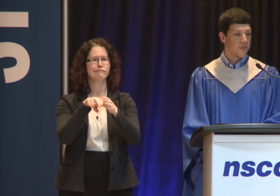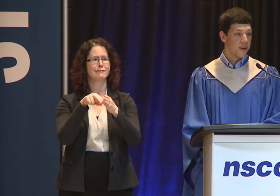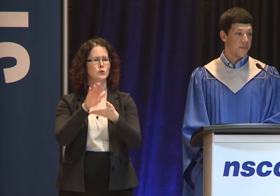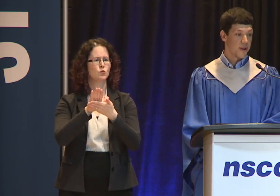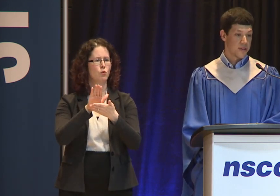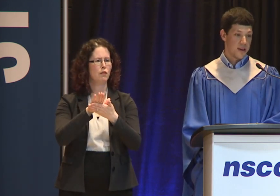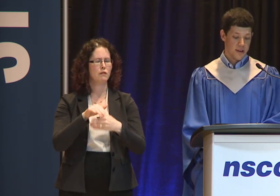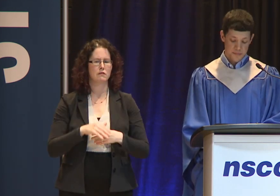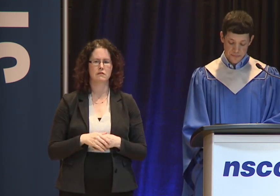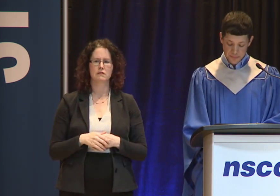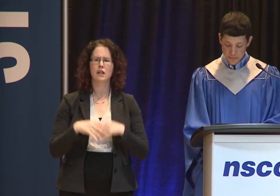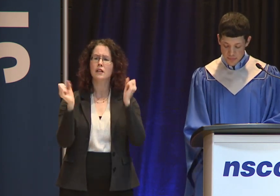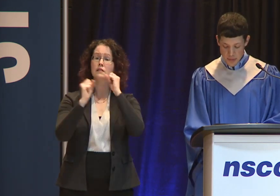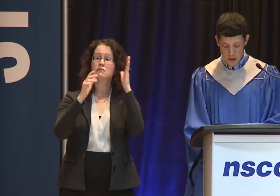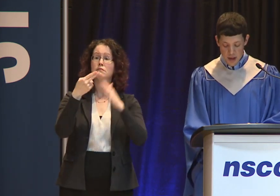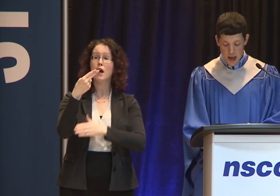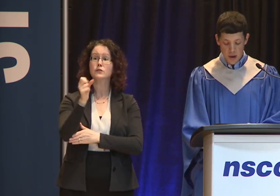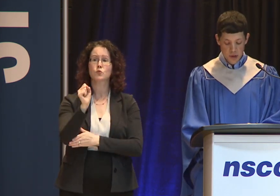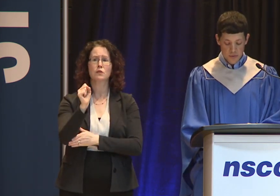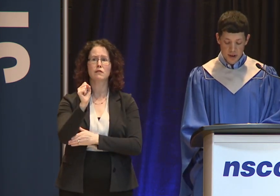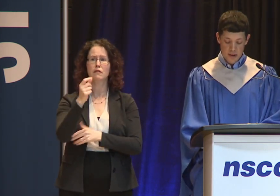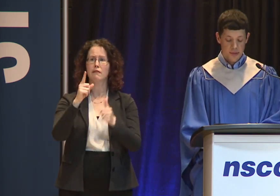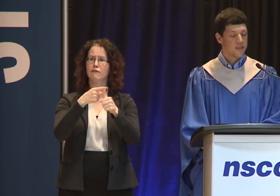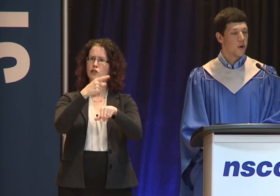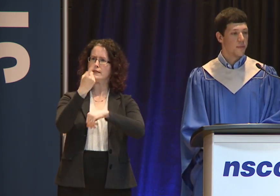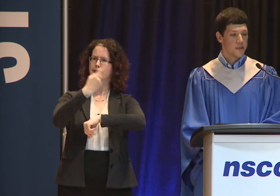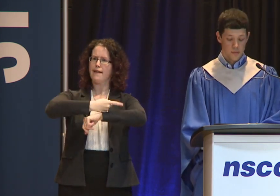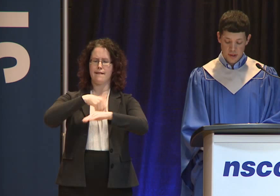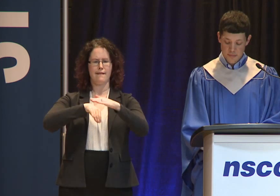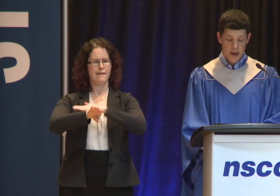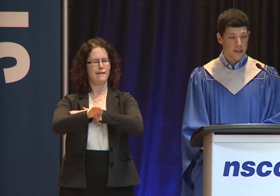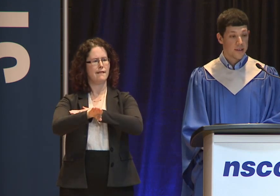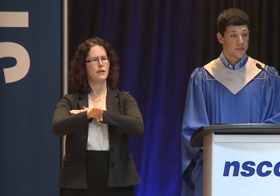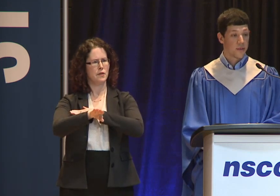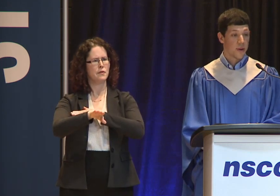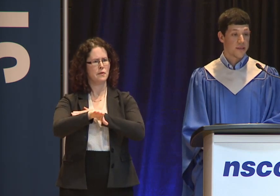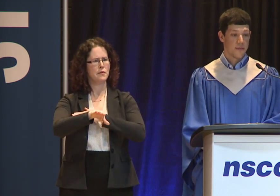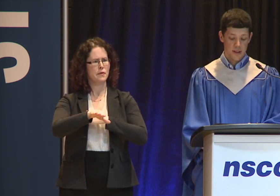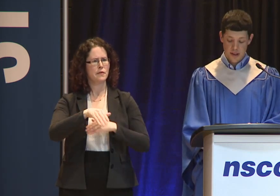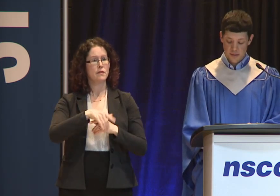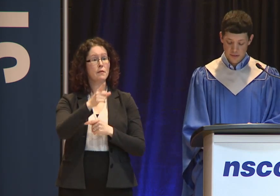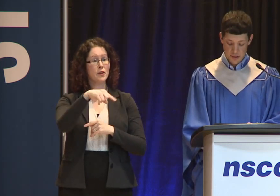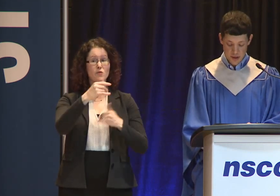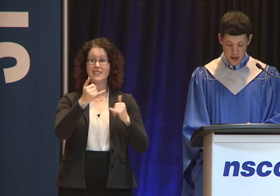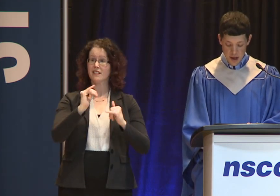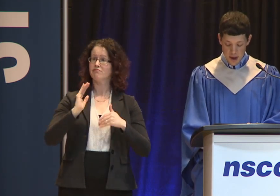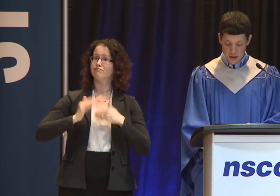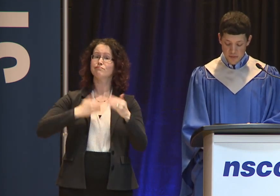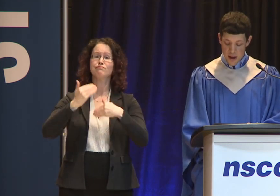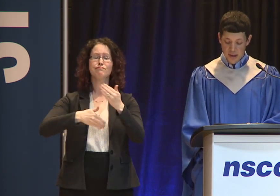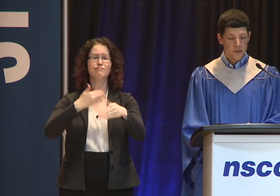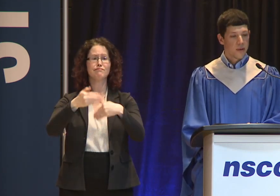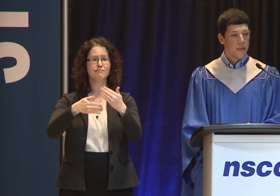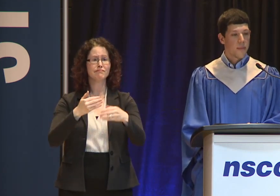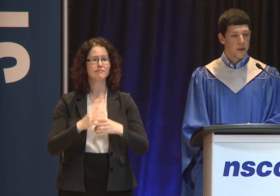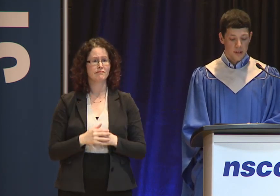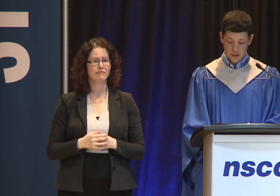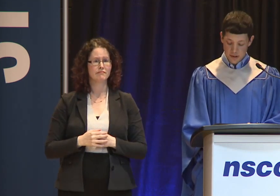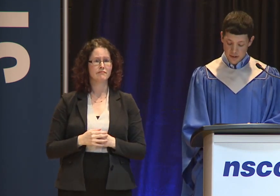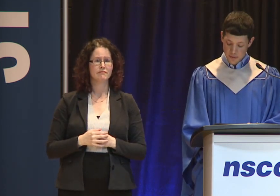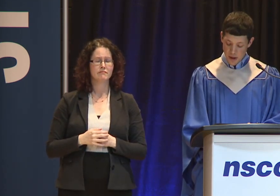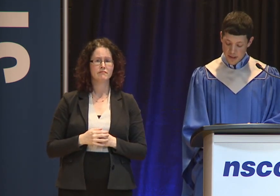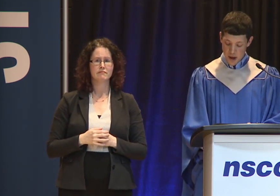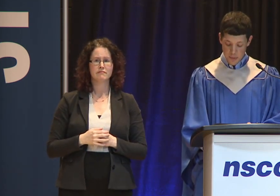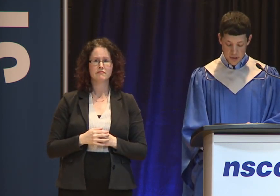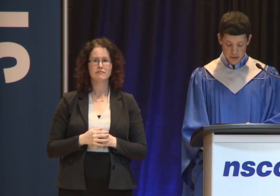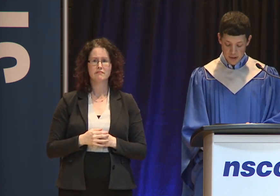school for your very first time. How we overcome these moments will impact us for the rest of our lives. There's value in remembering to